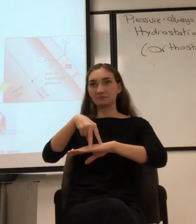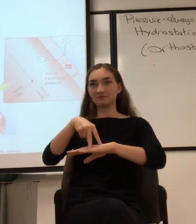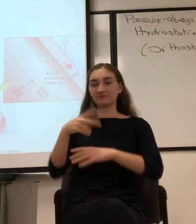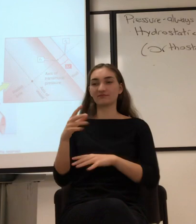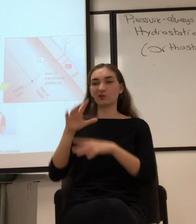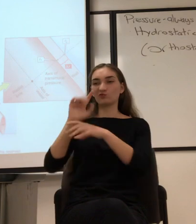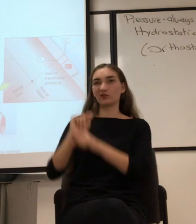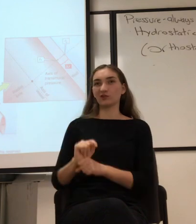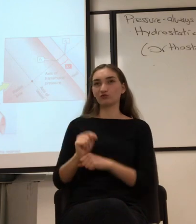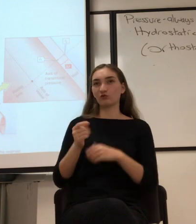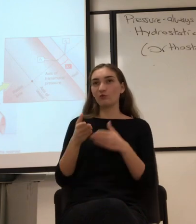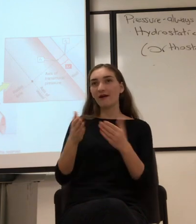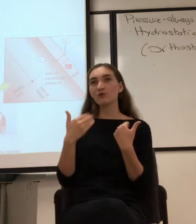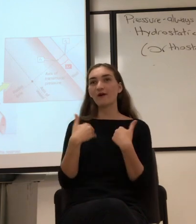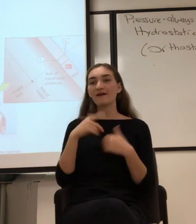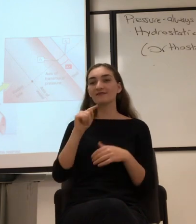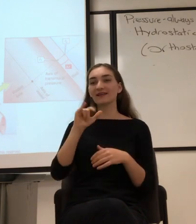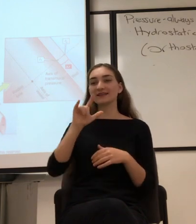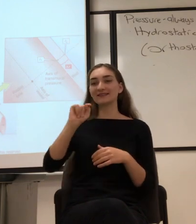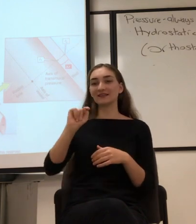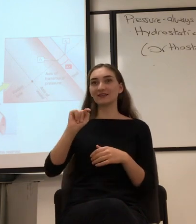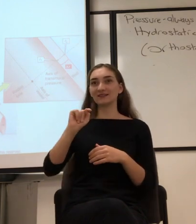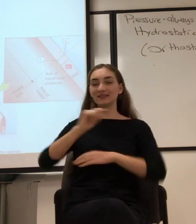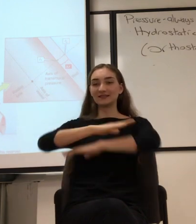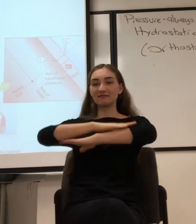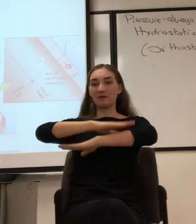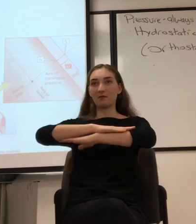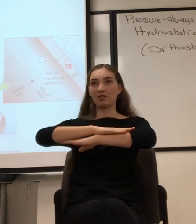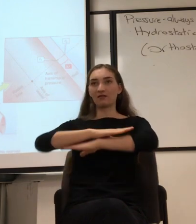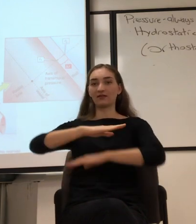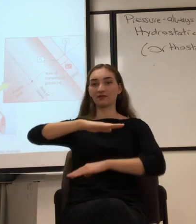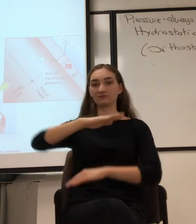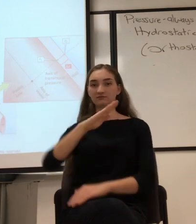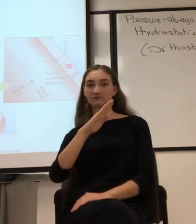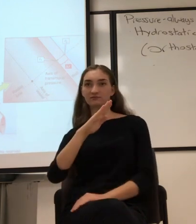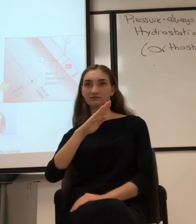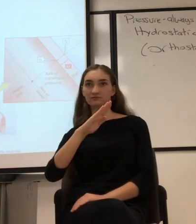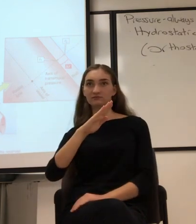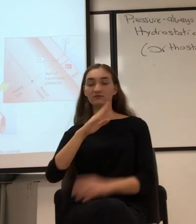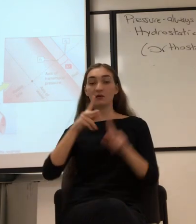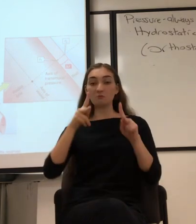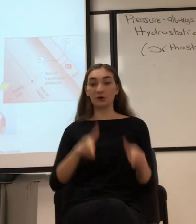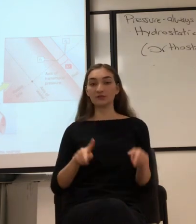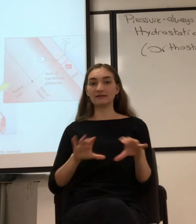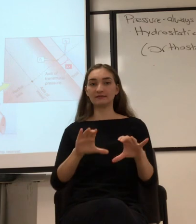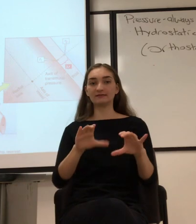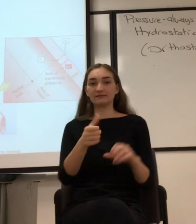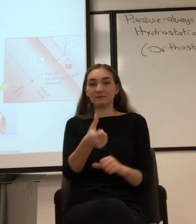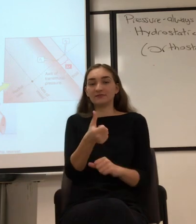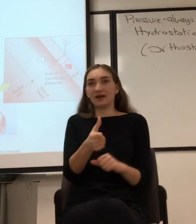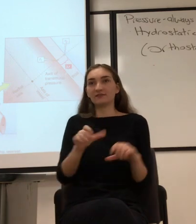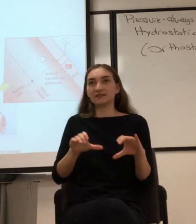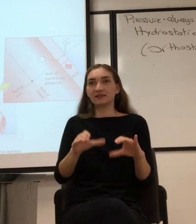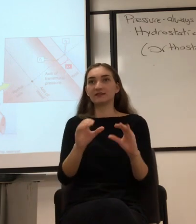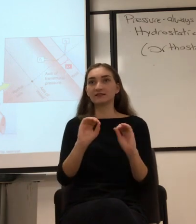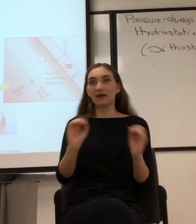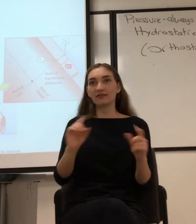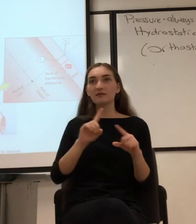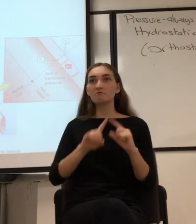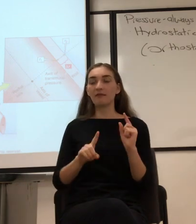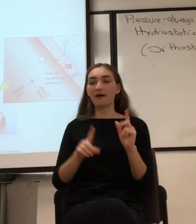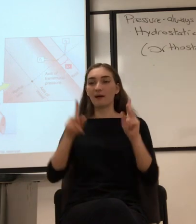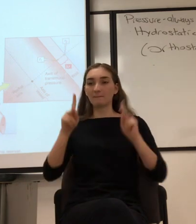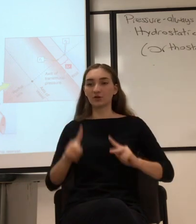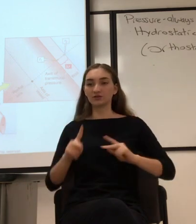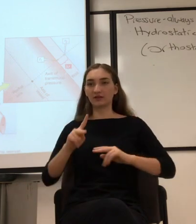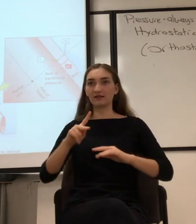like lying on a tilt, and then the subject doesn't have to do anything. Someone just kind of like takes the whole table and shifts you upright.